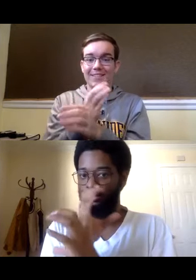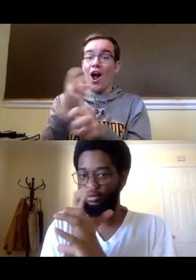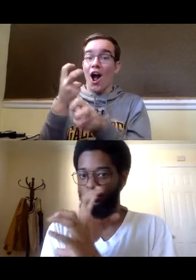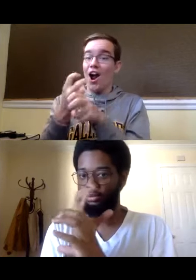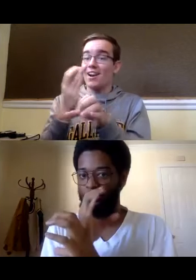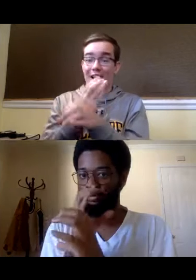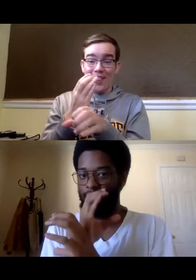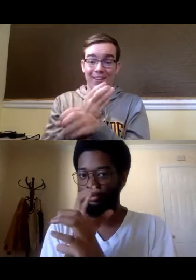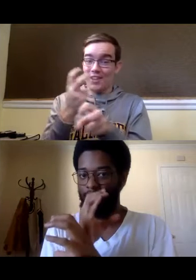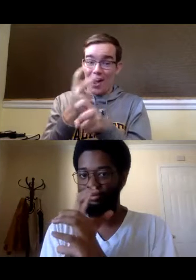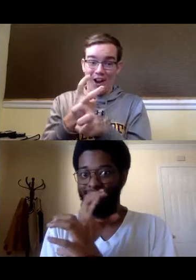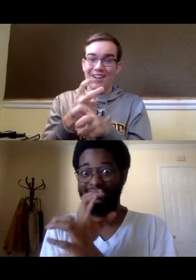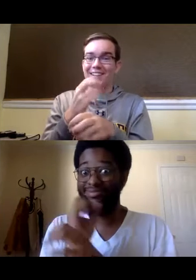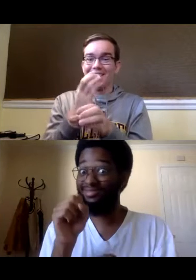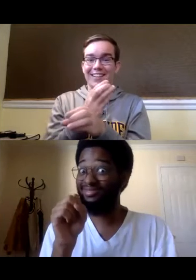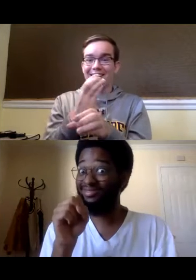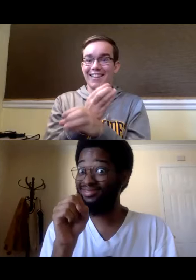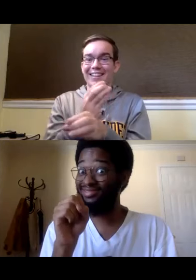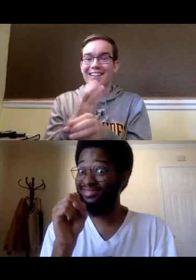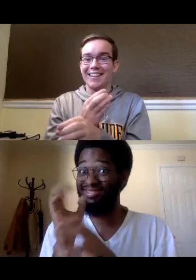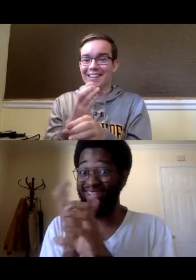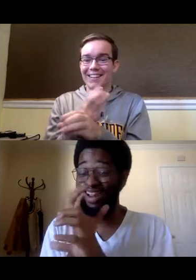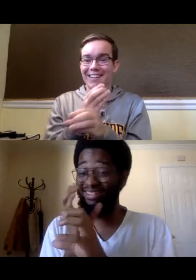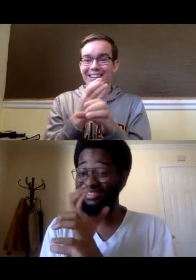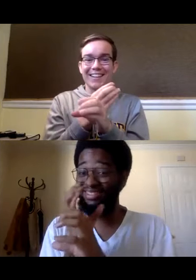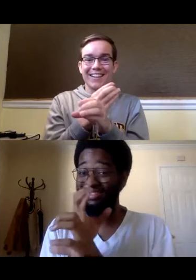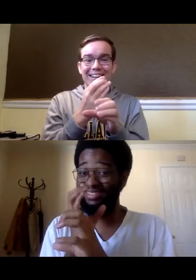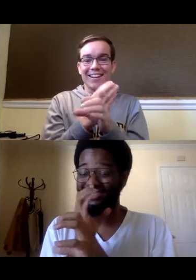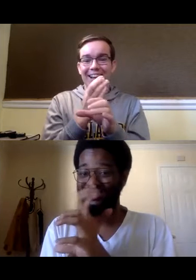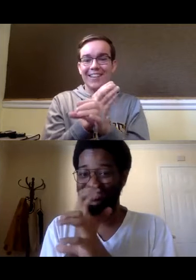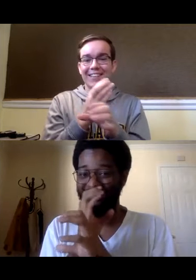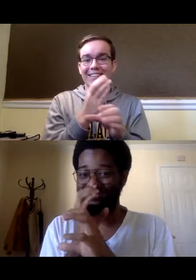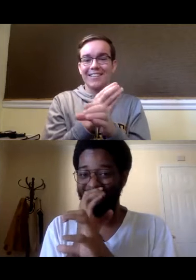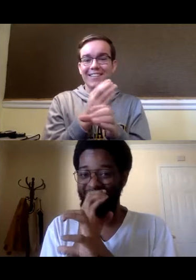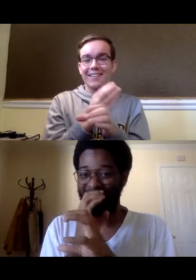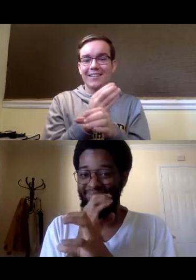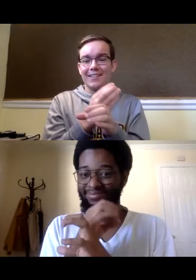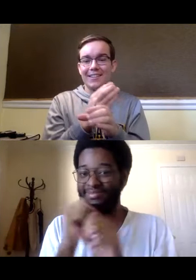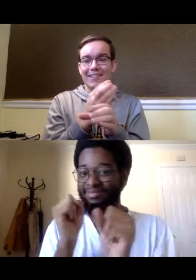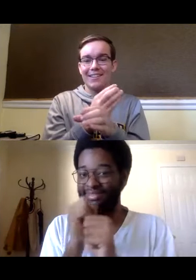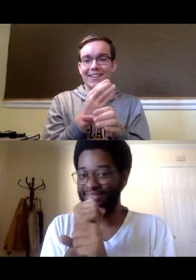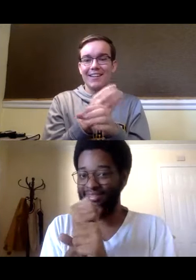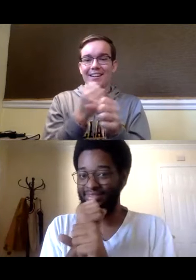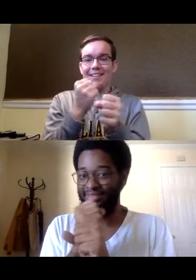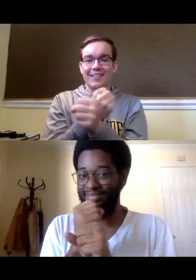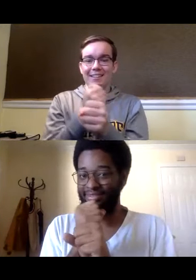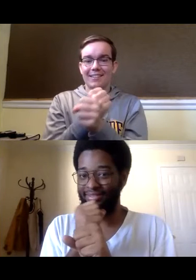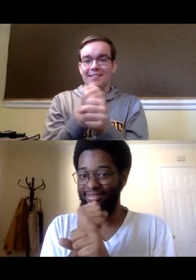calculus, which is so hard. That's such a hard subject. I agree, Andrew.